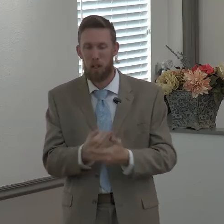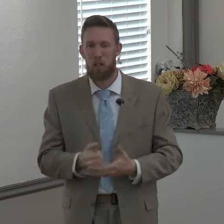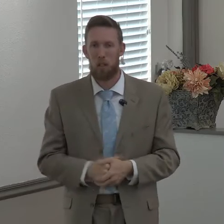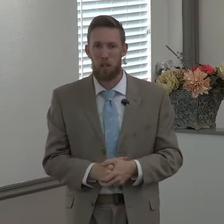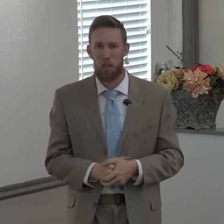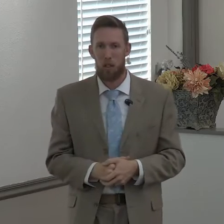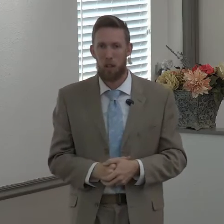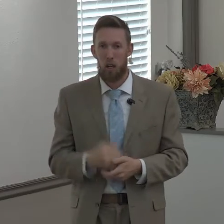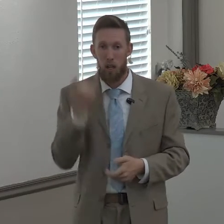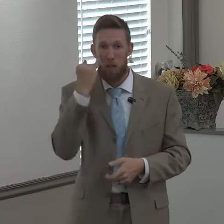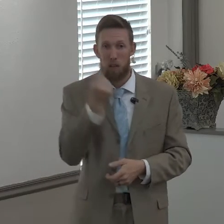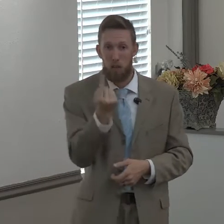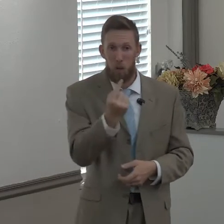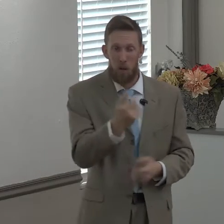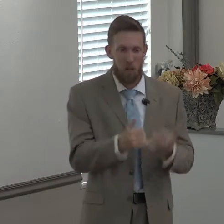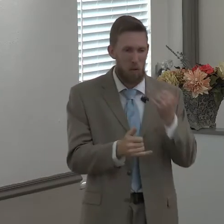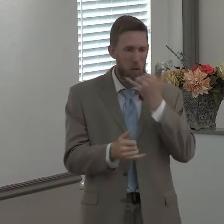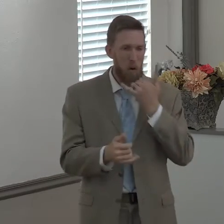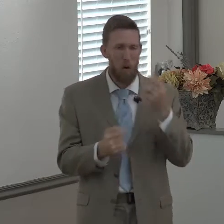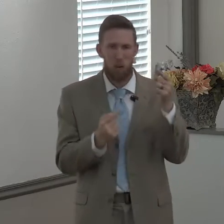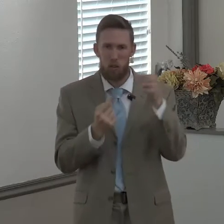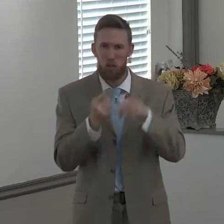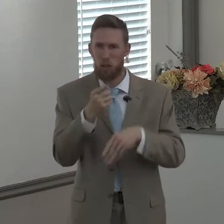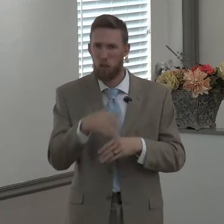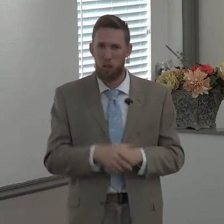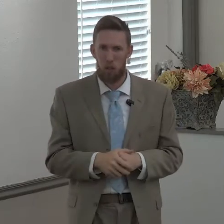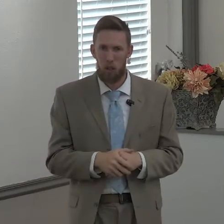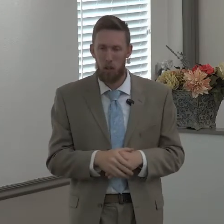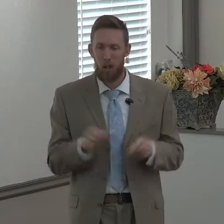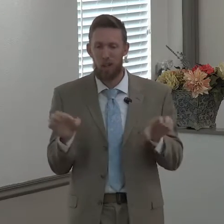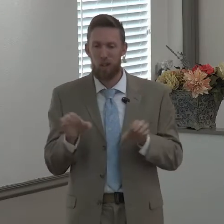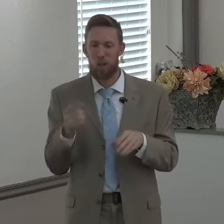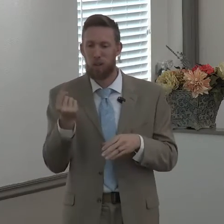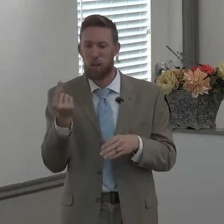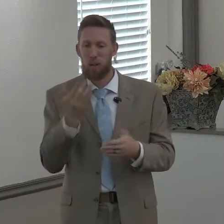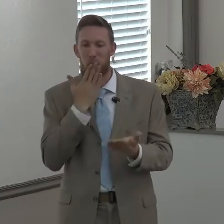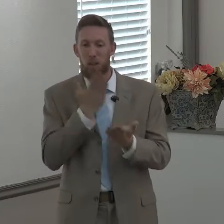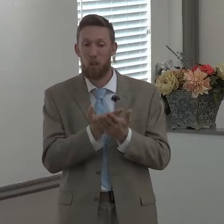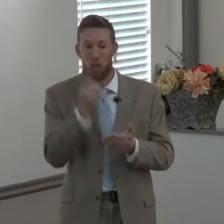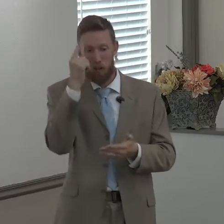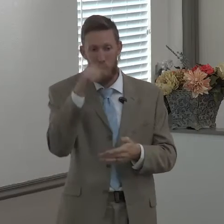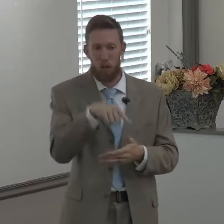with good. You know how you overcome somebody who's doing evil to you?